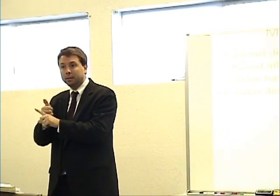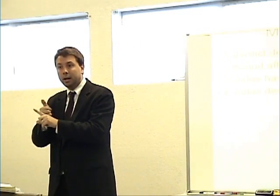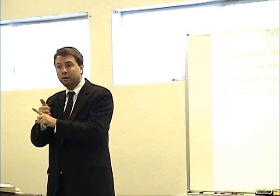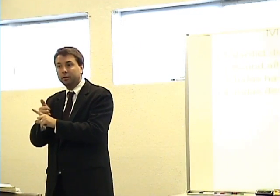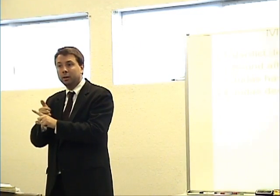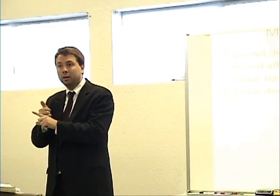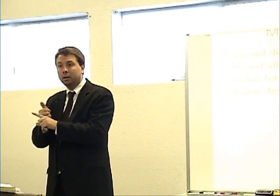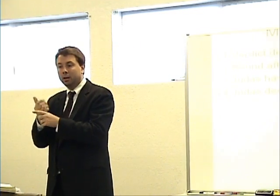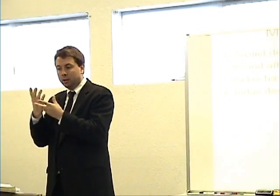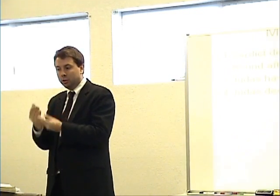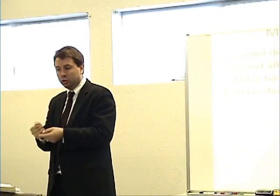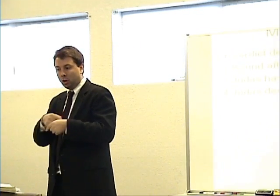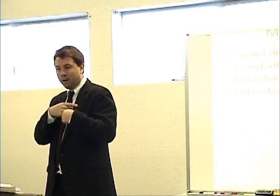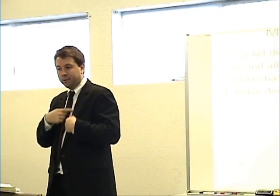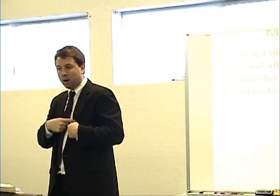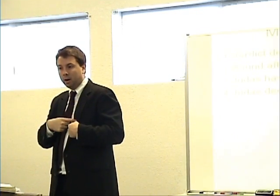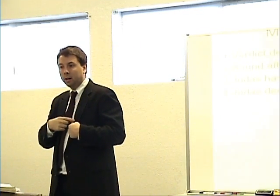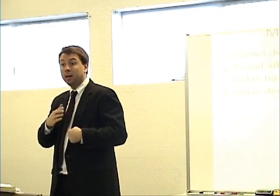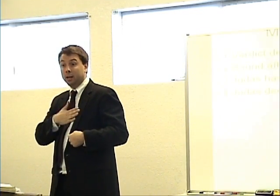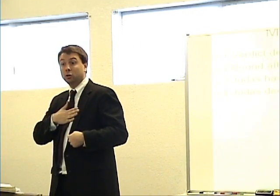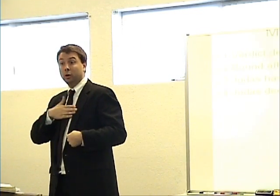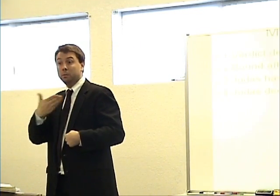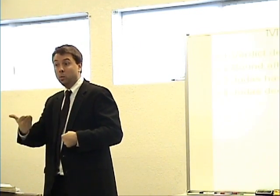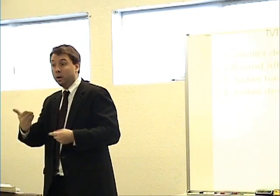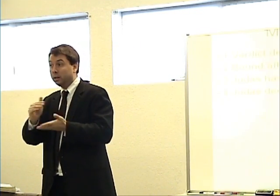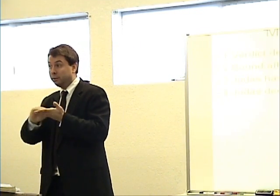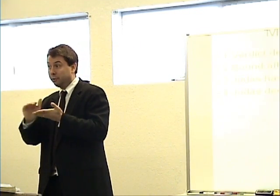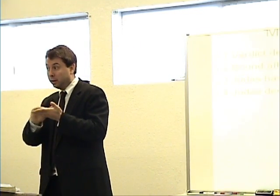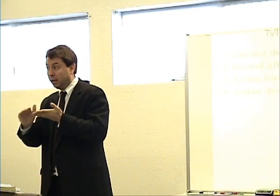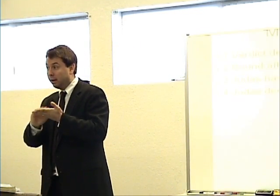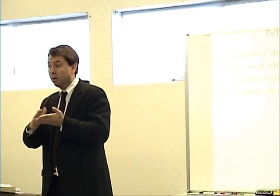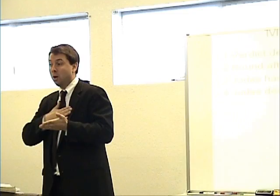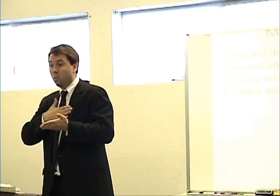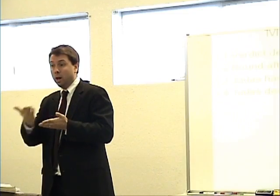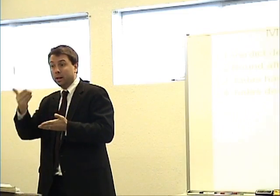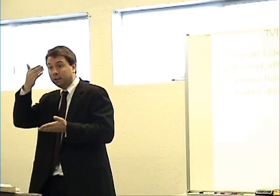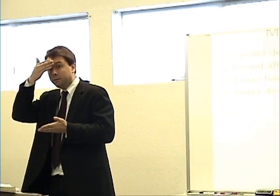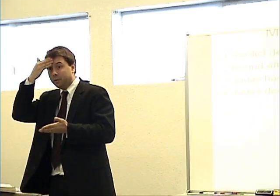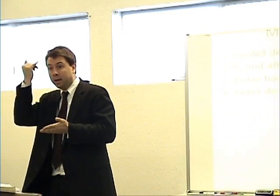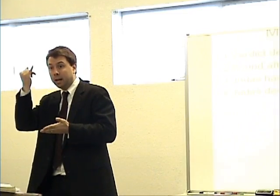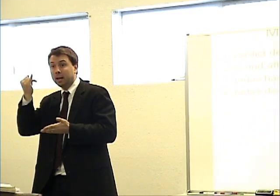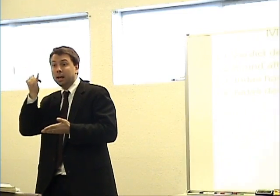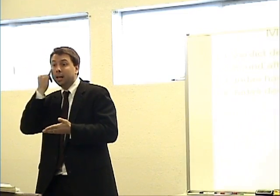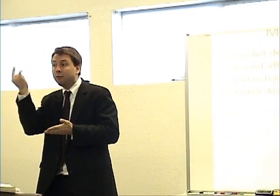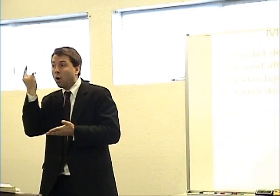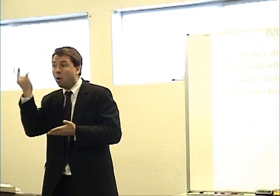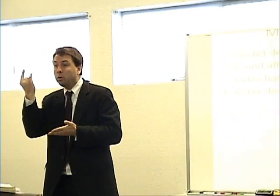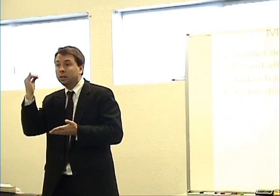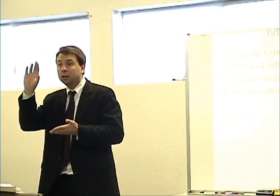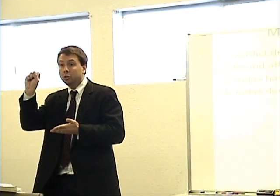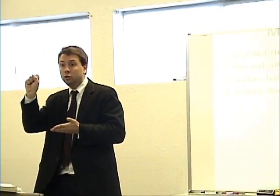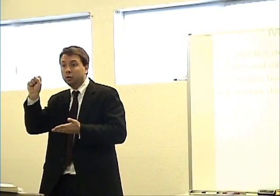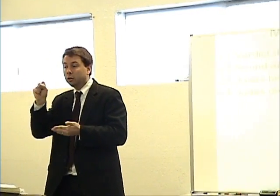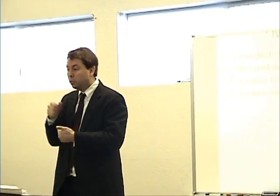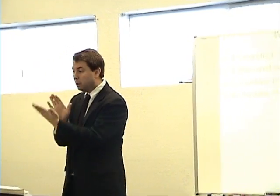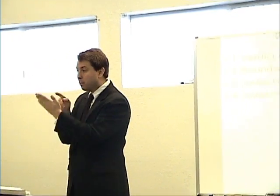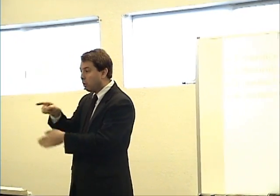himself, the soft heart, is going to be willing to forgive. Willing to forgive. If only Judas would approach